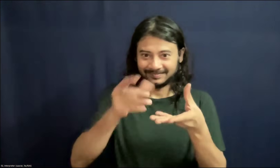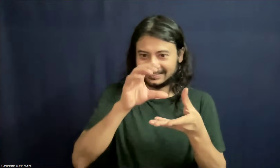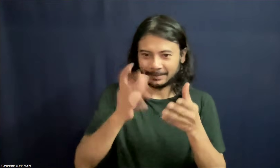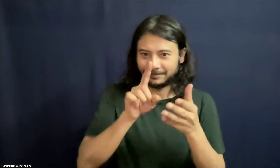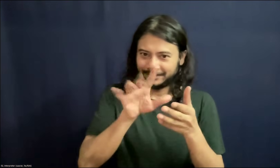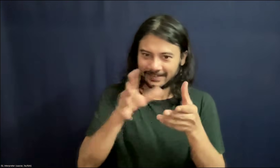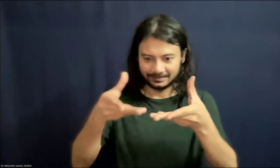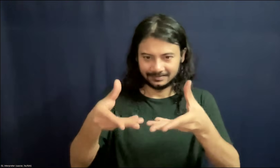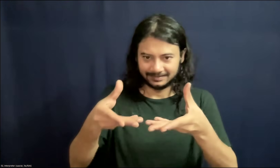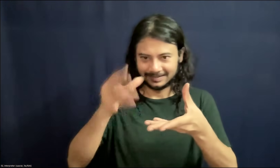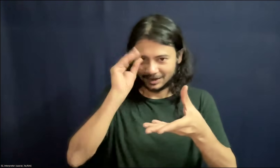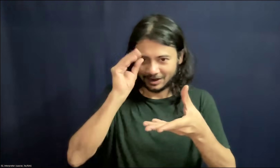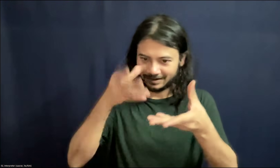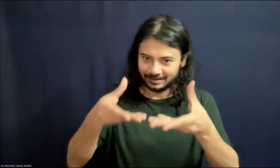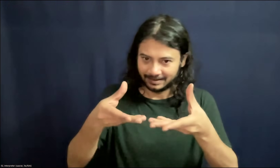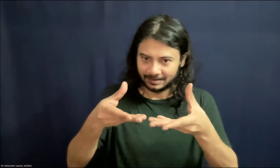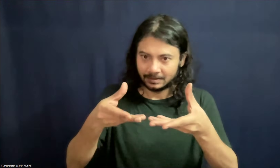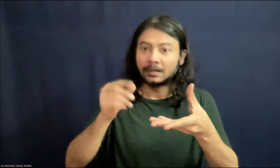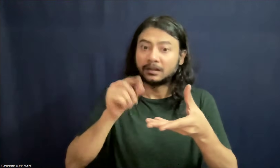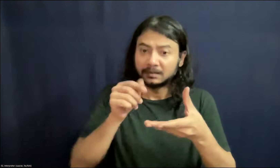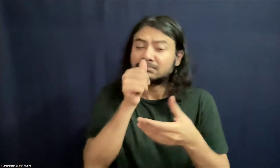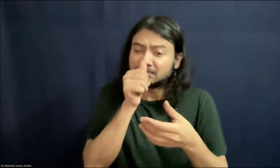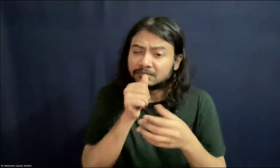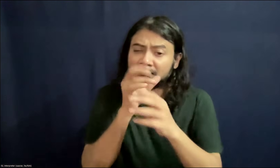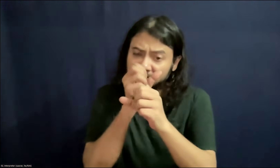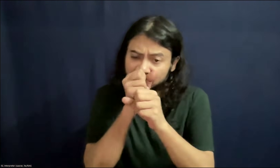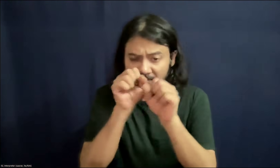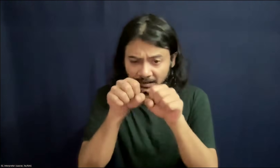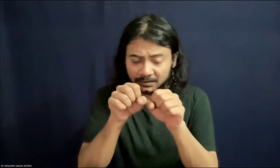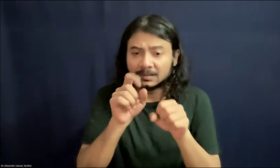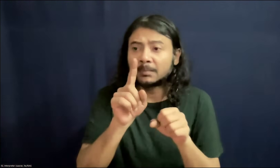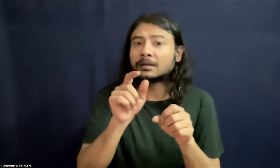Krishna says that one should be eager to learn this knowledge